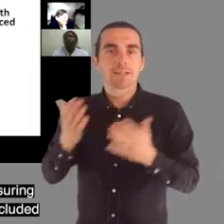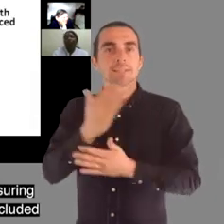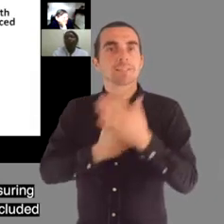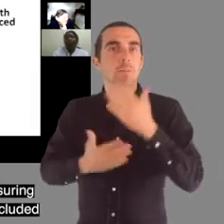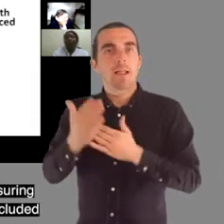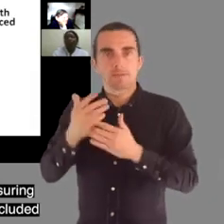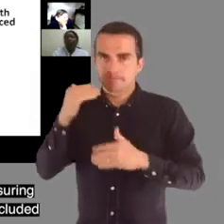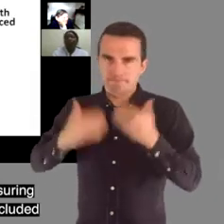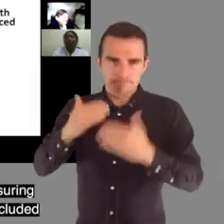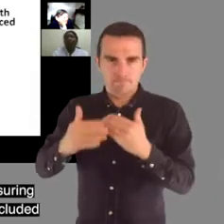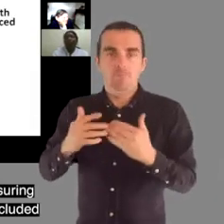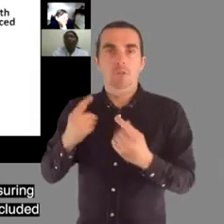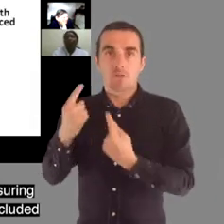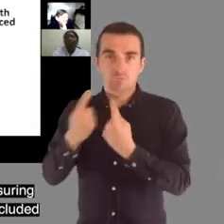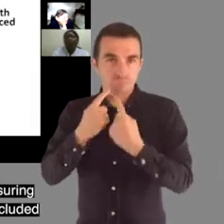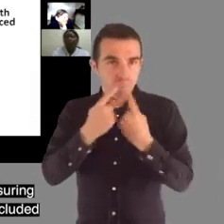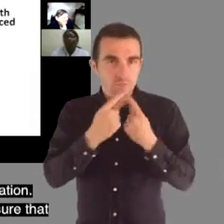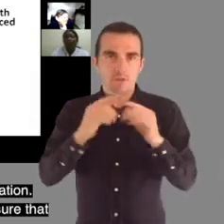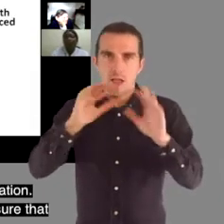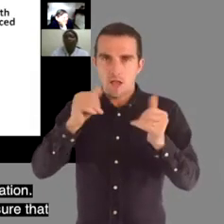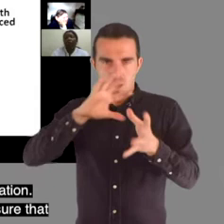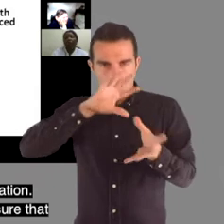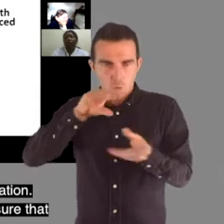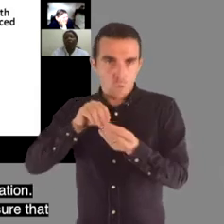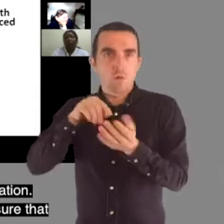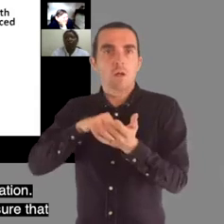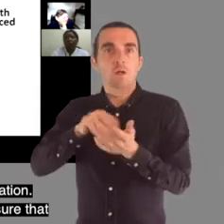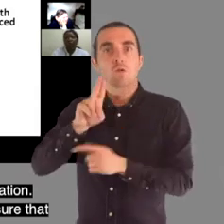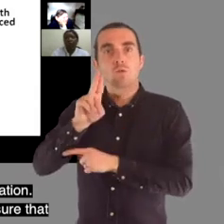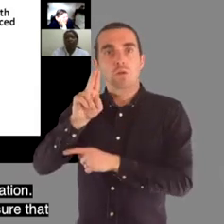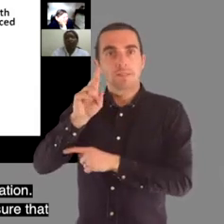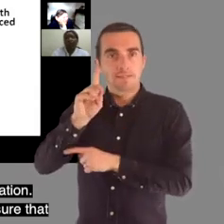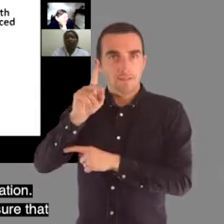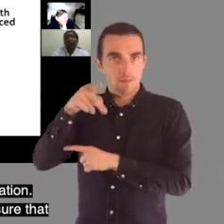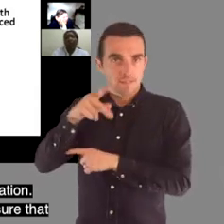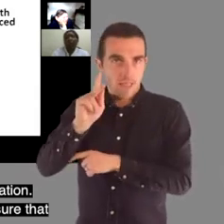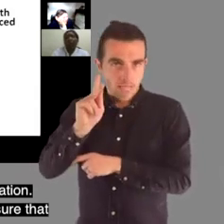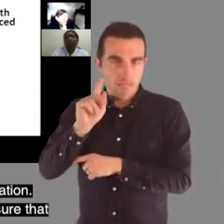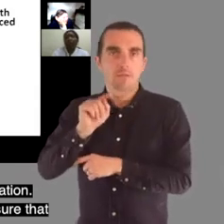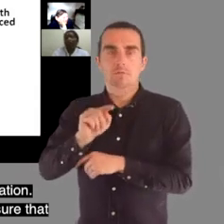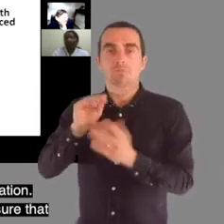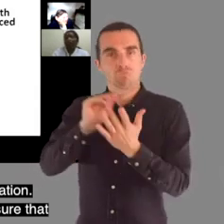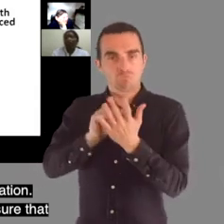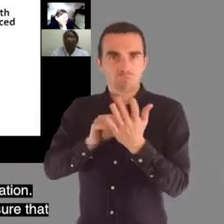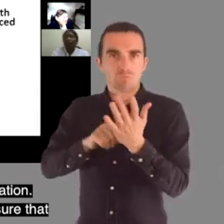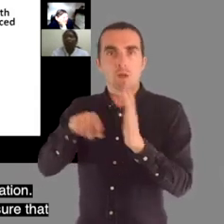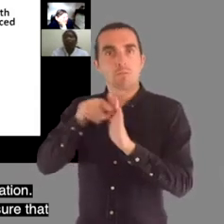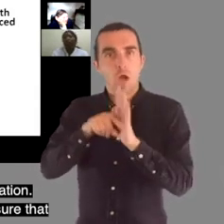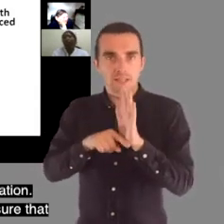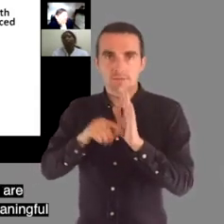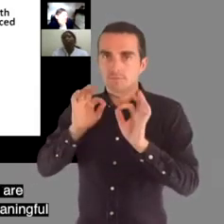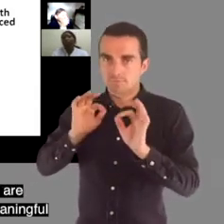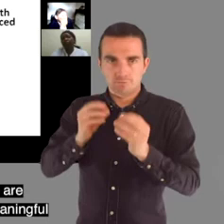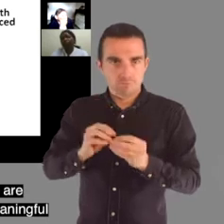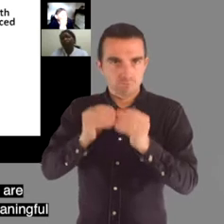of disability were included during the Constitution formulation. UDPK has also continued to ensure